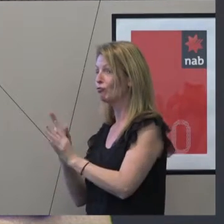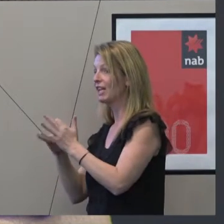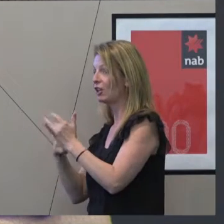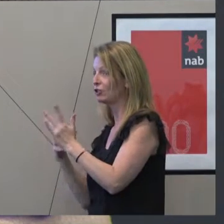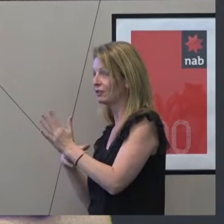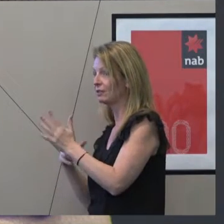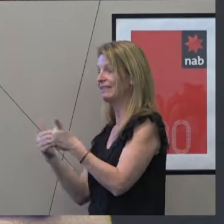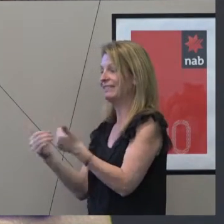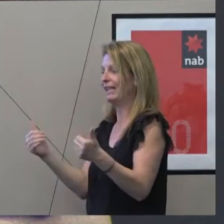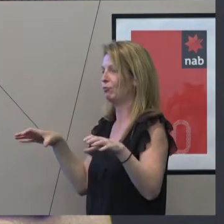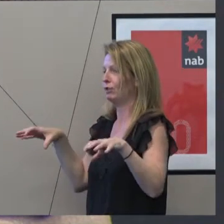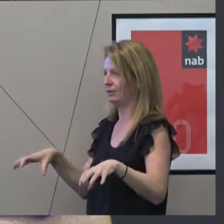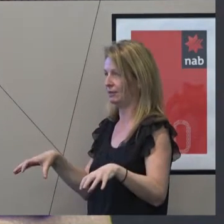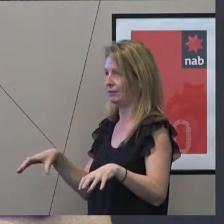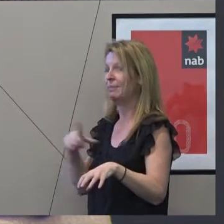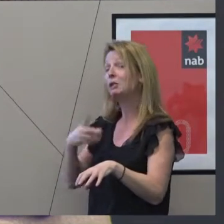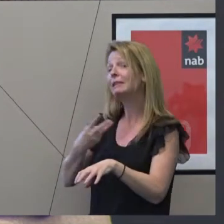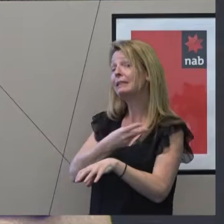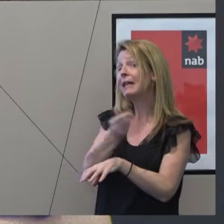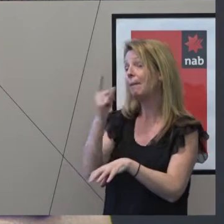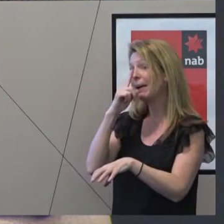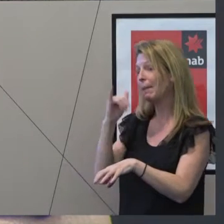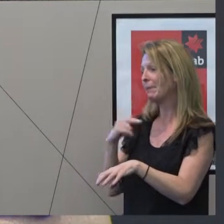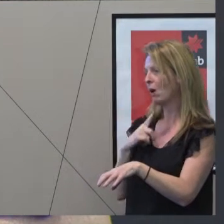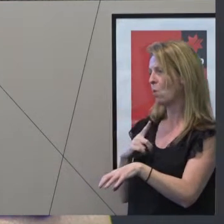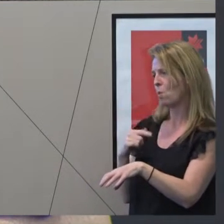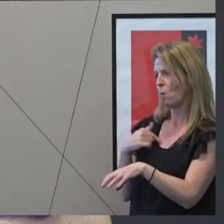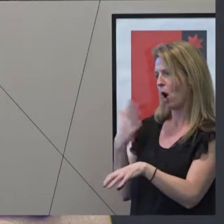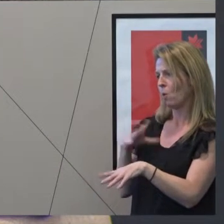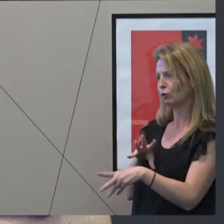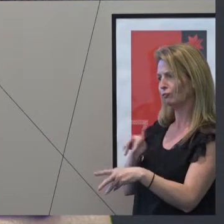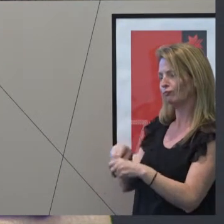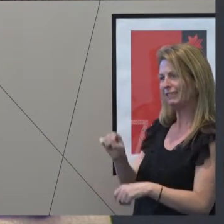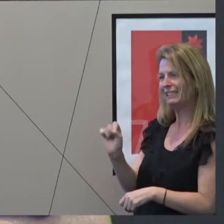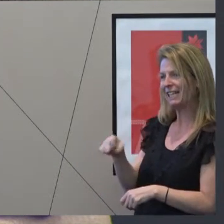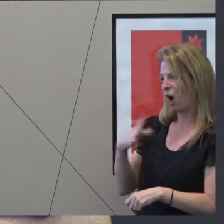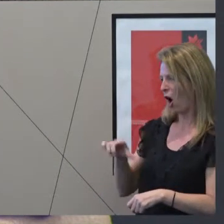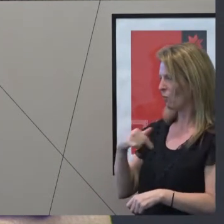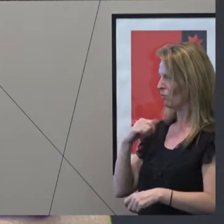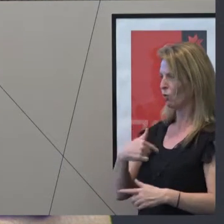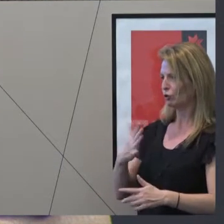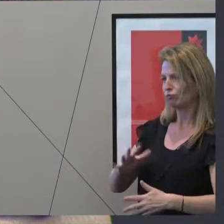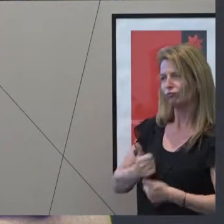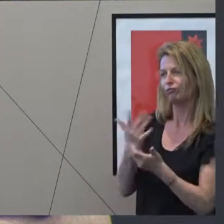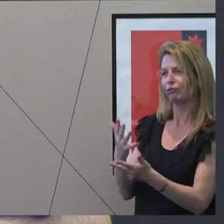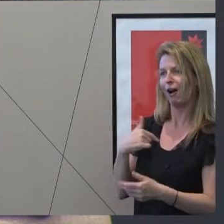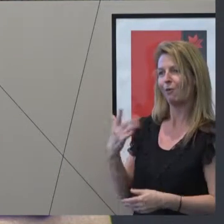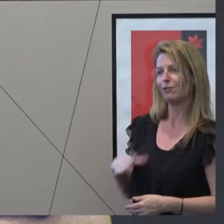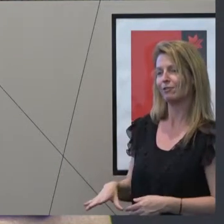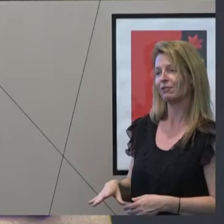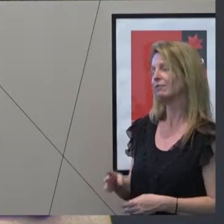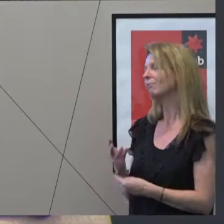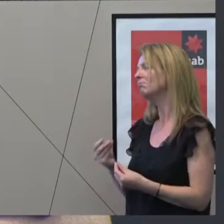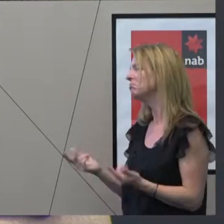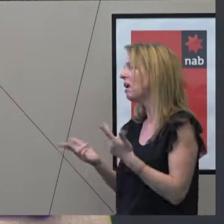so, because some people might be interested in being a participant and having their say. Some people might